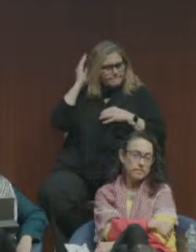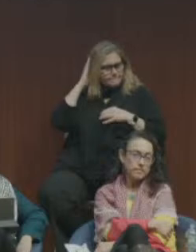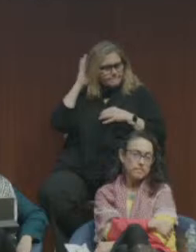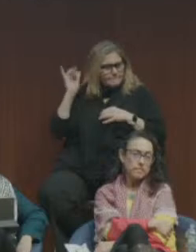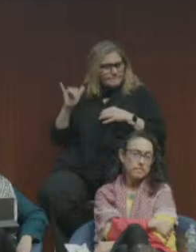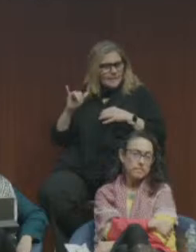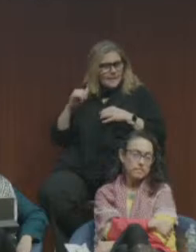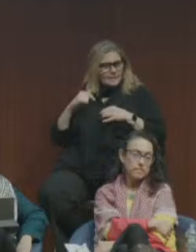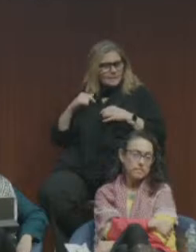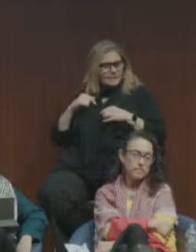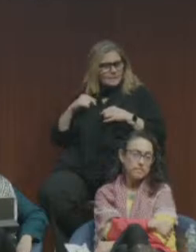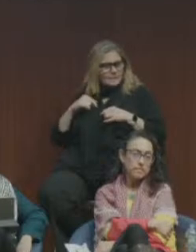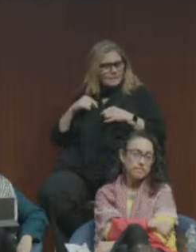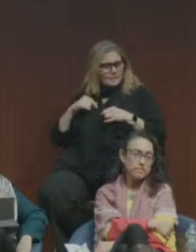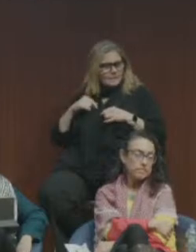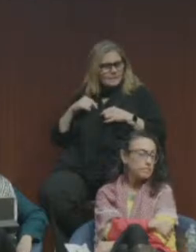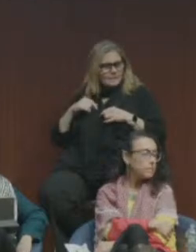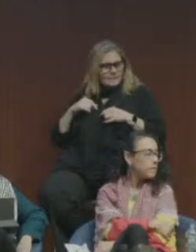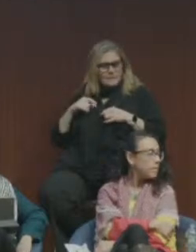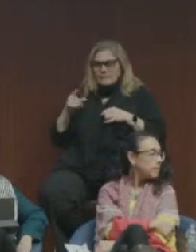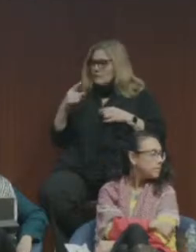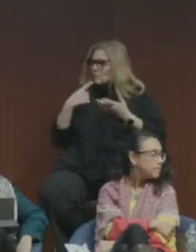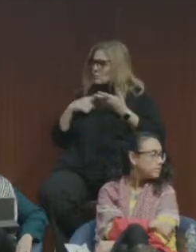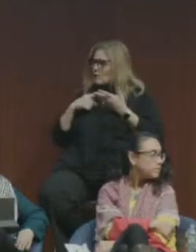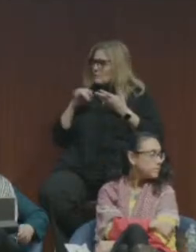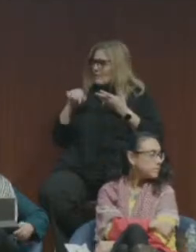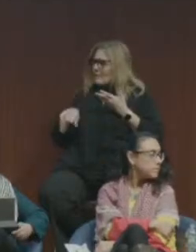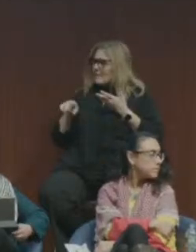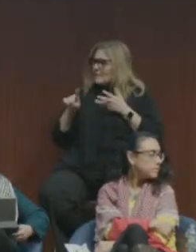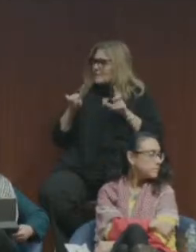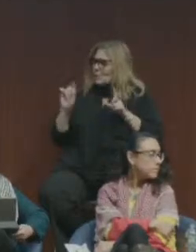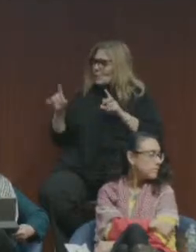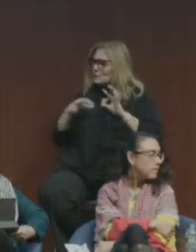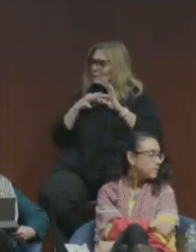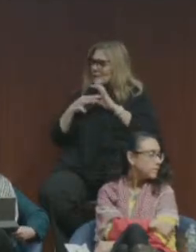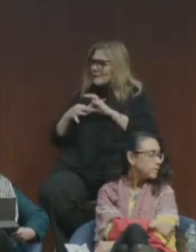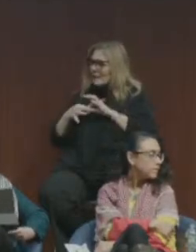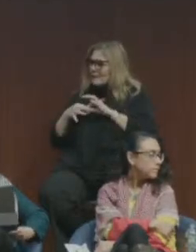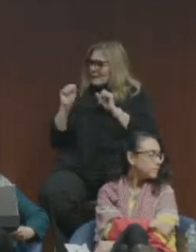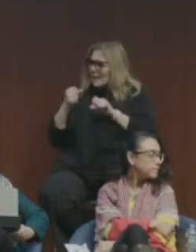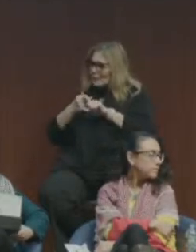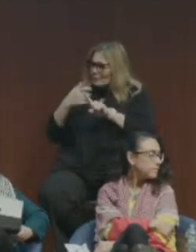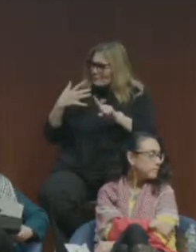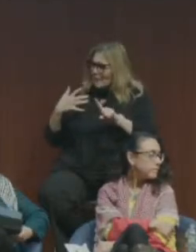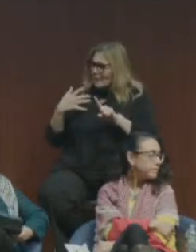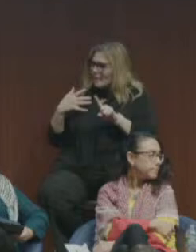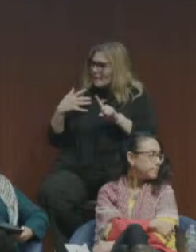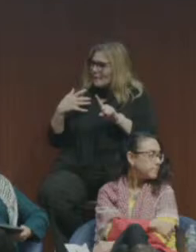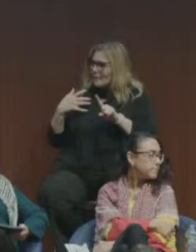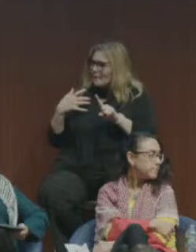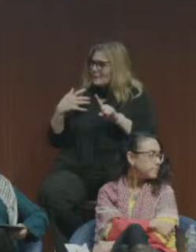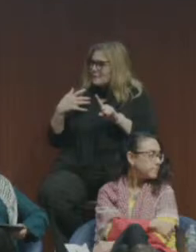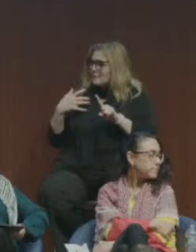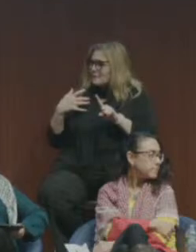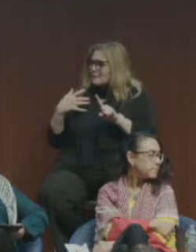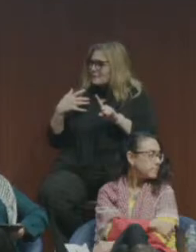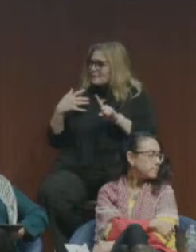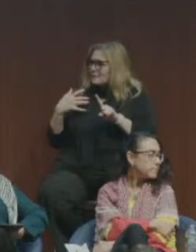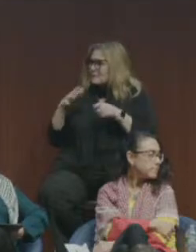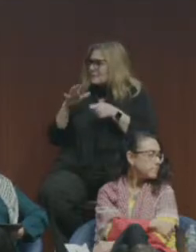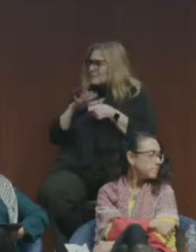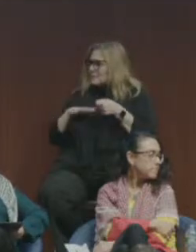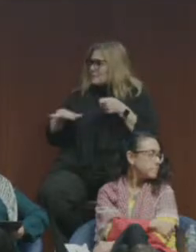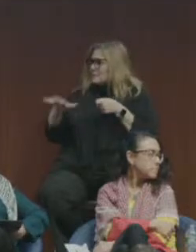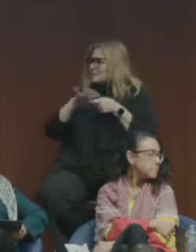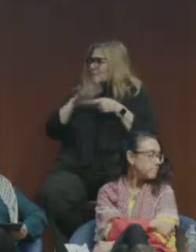panel, Dita, you were speaking to this question around kind of expanding the space of